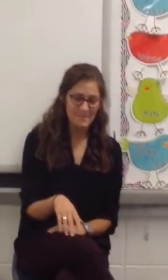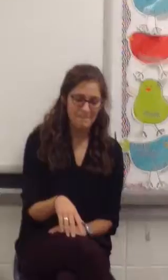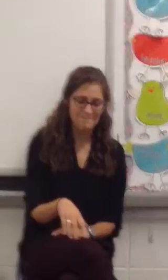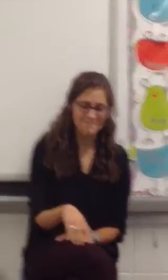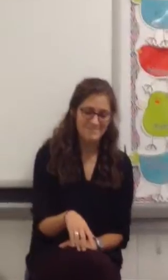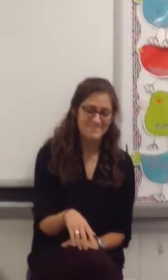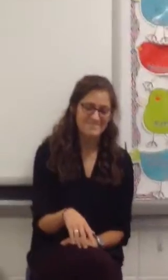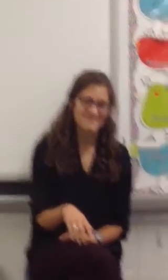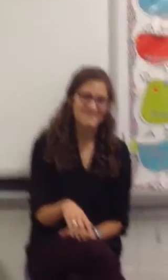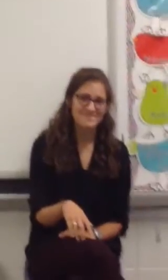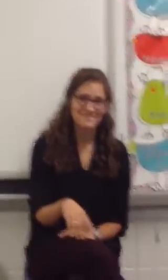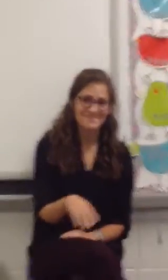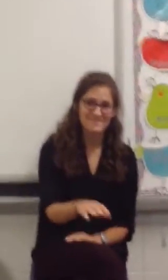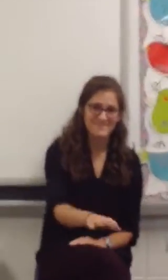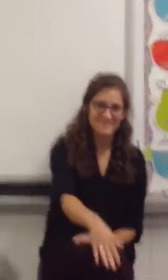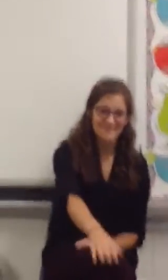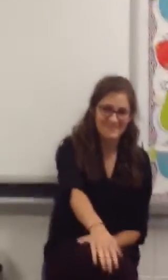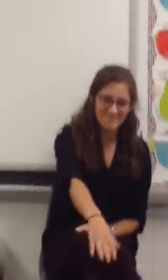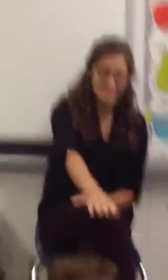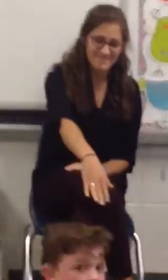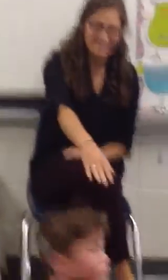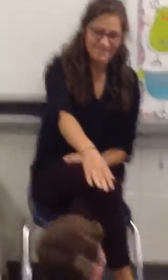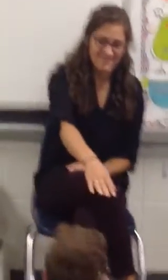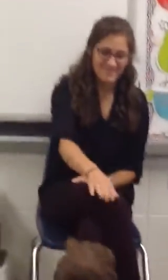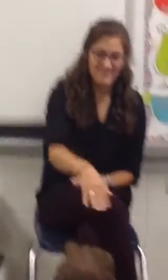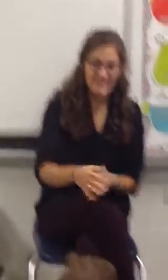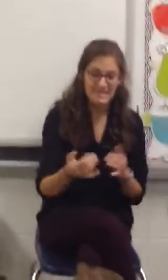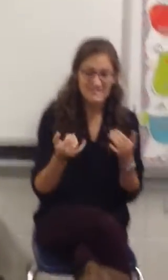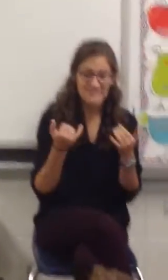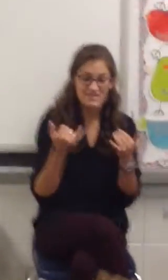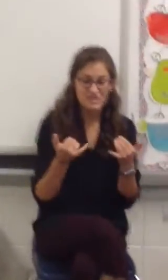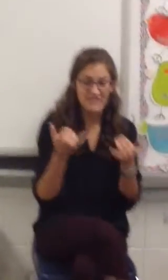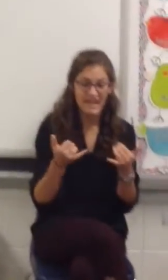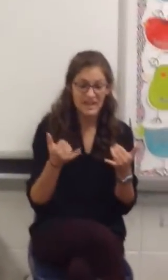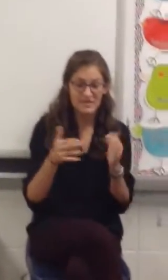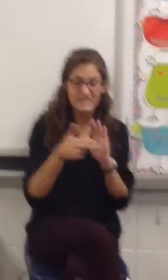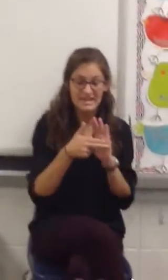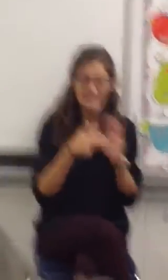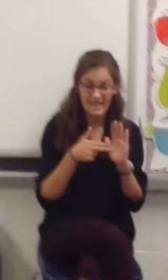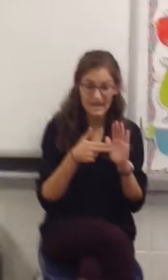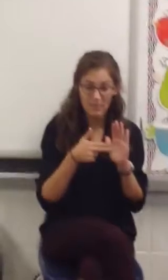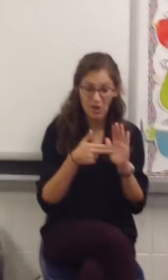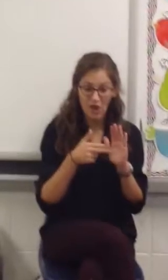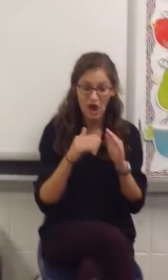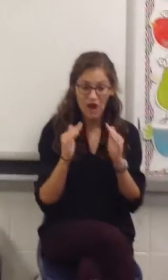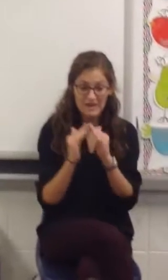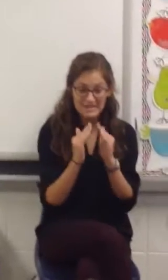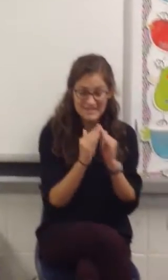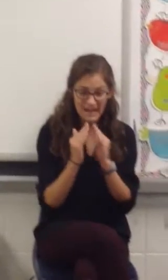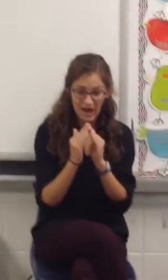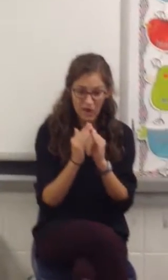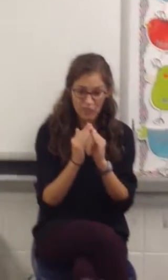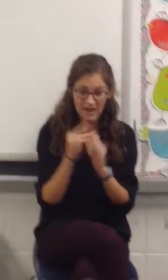our nouns. What is a noun? A thing, a person, or a place. A person, A thing, a